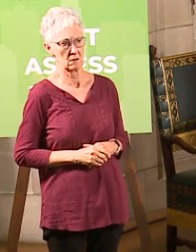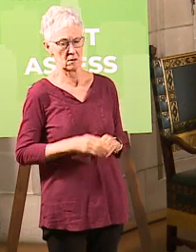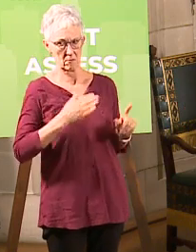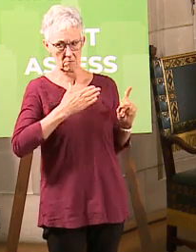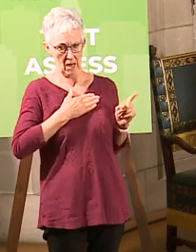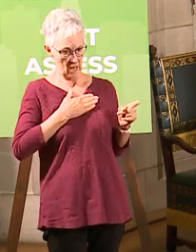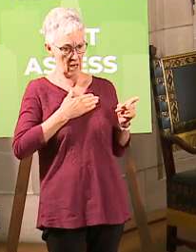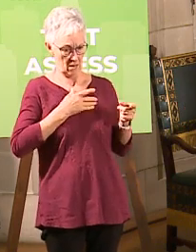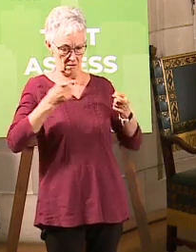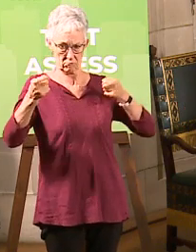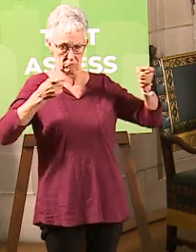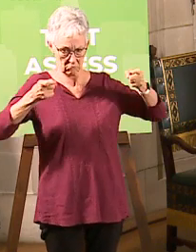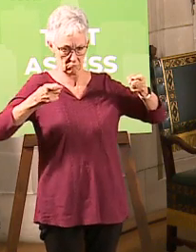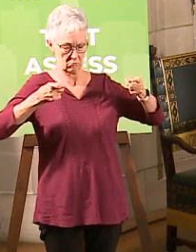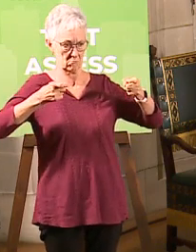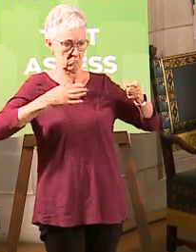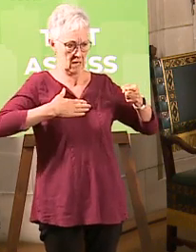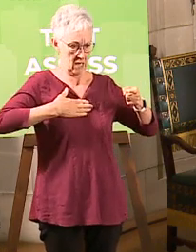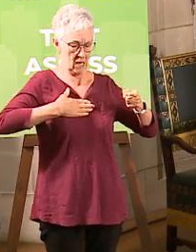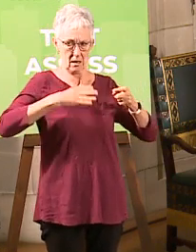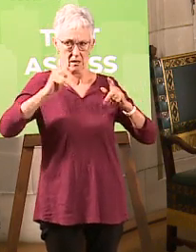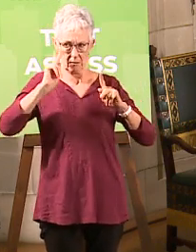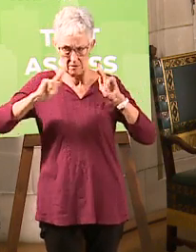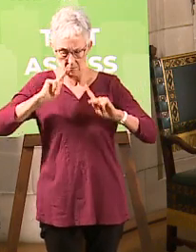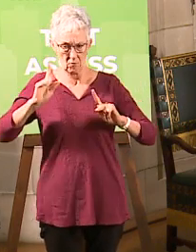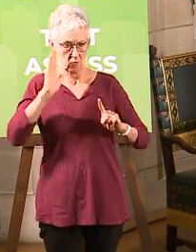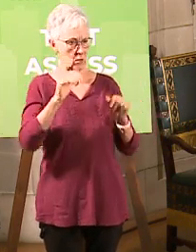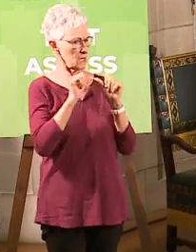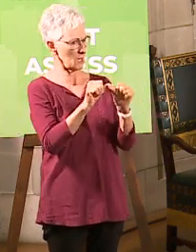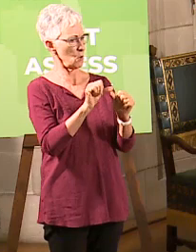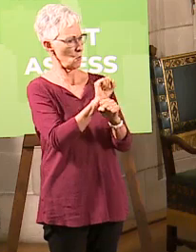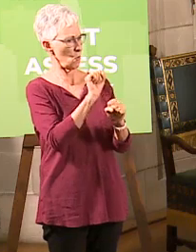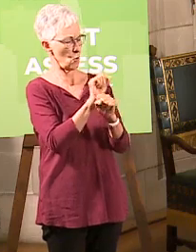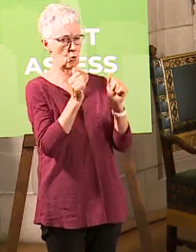and the cause of trying to achieve that equal access.